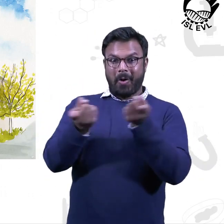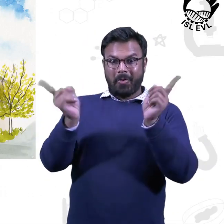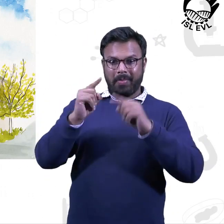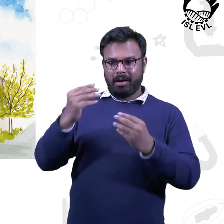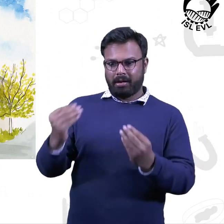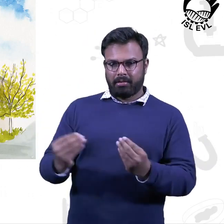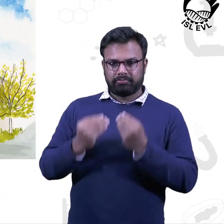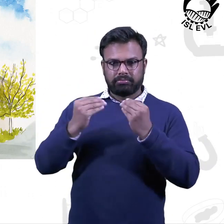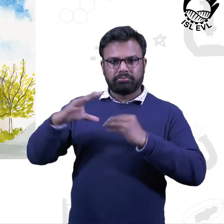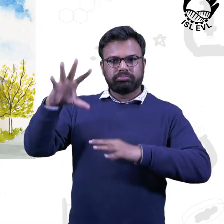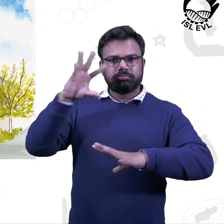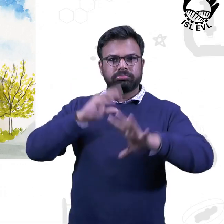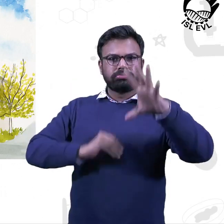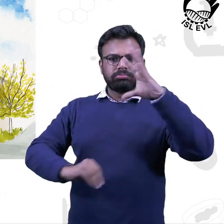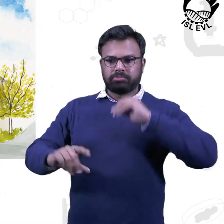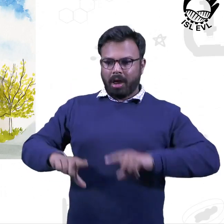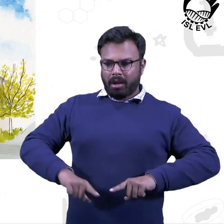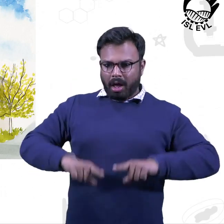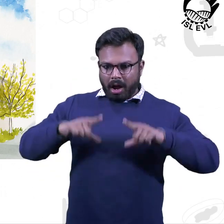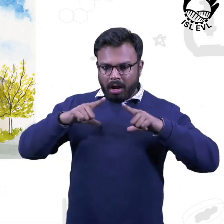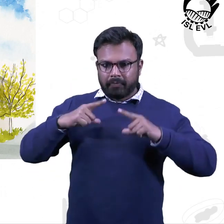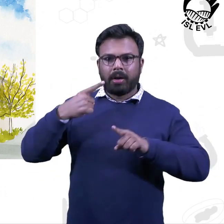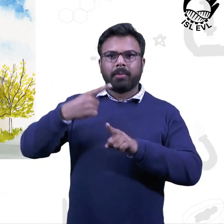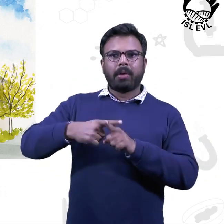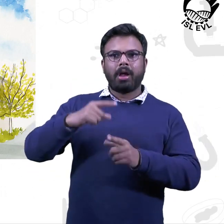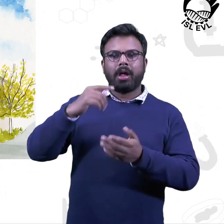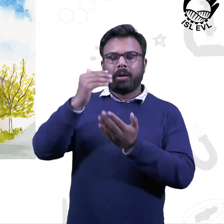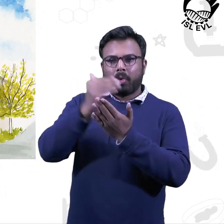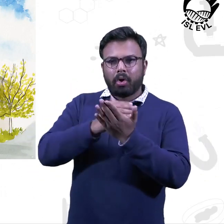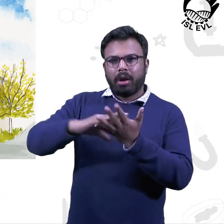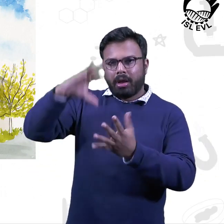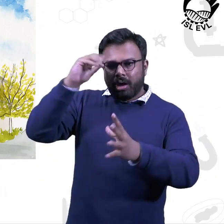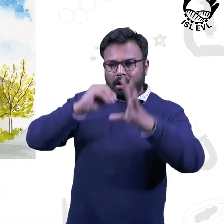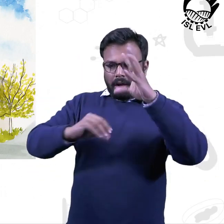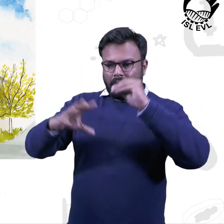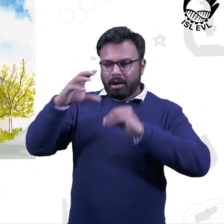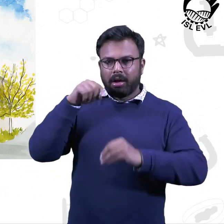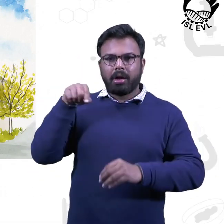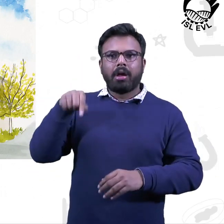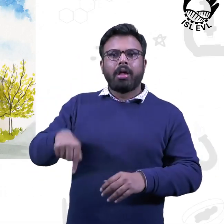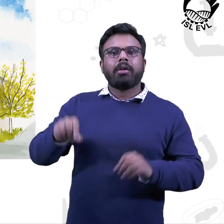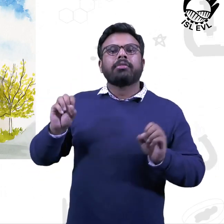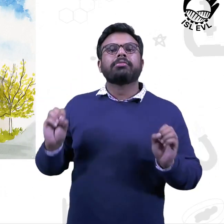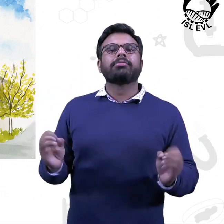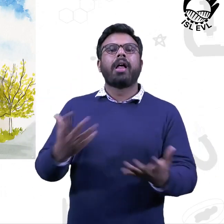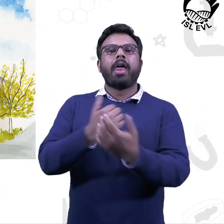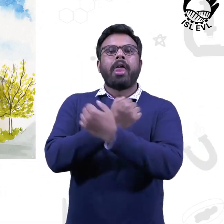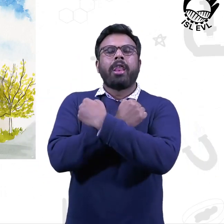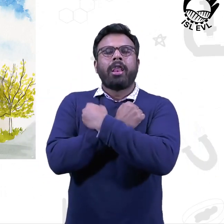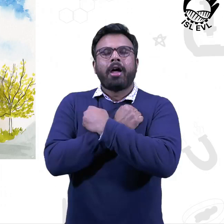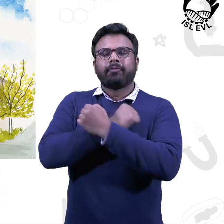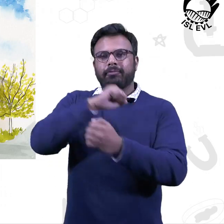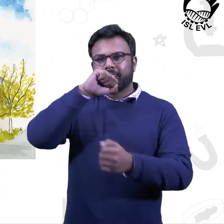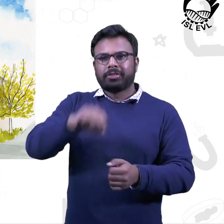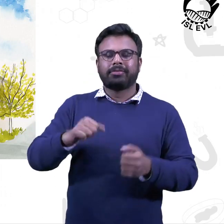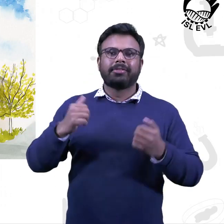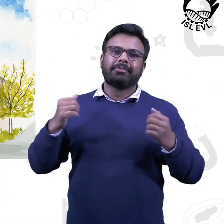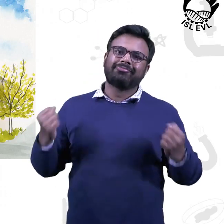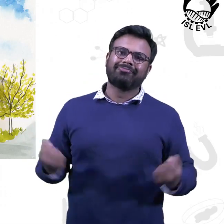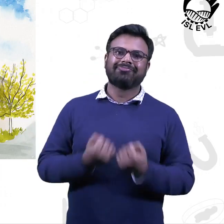This place had a profound effect on her. She was inspired by her new mentors